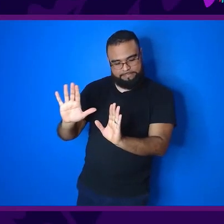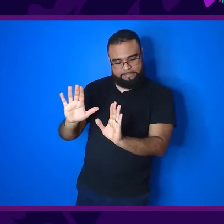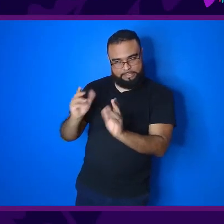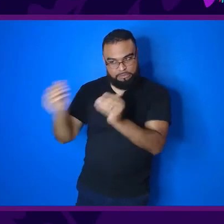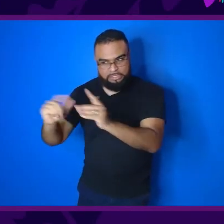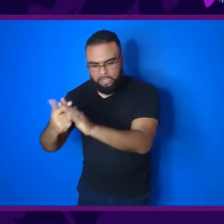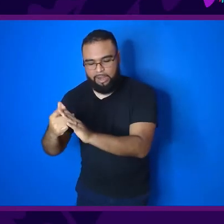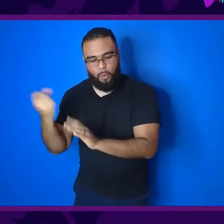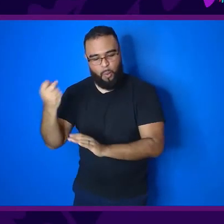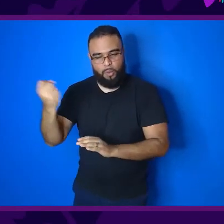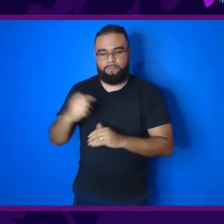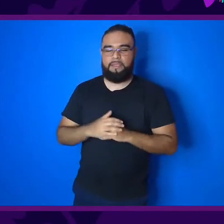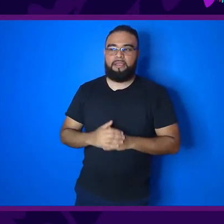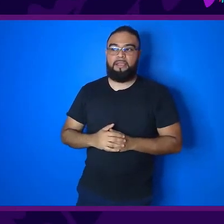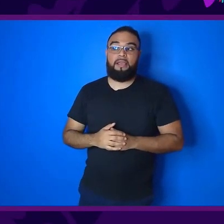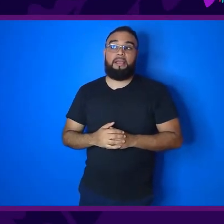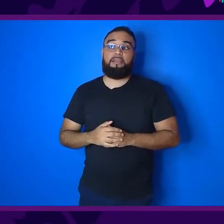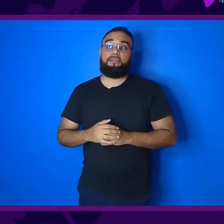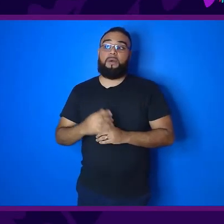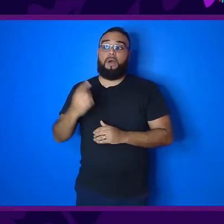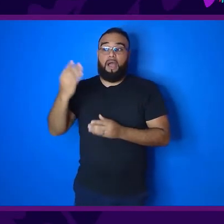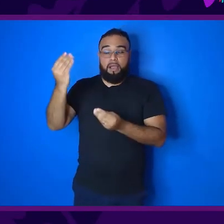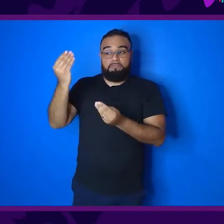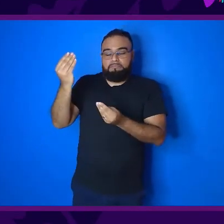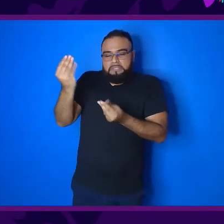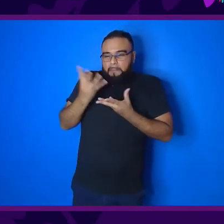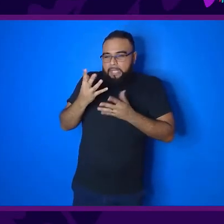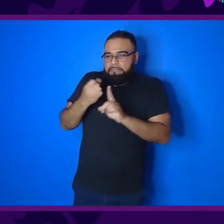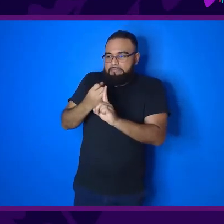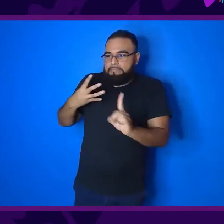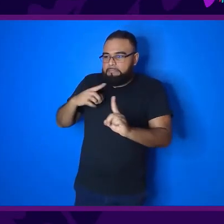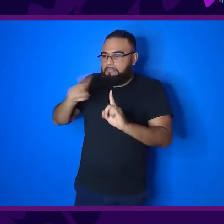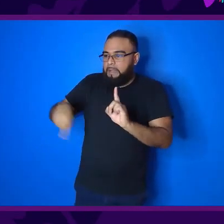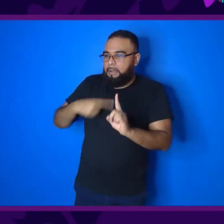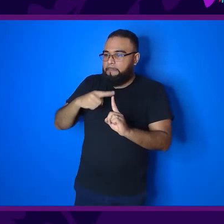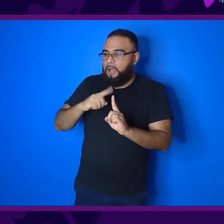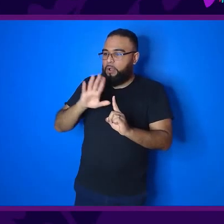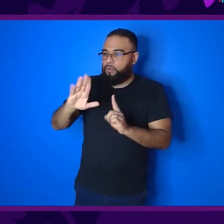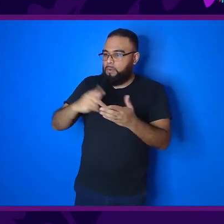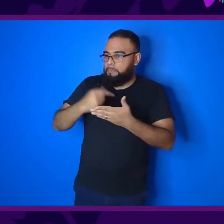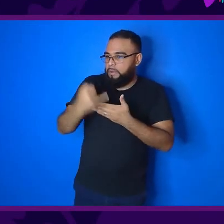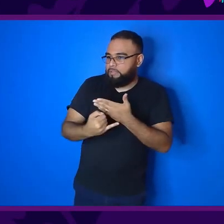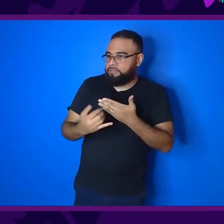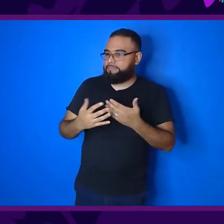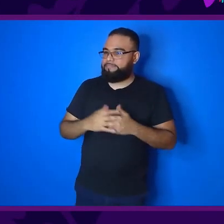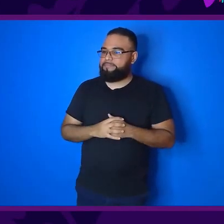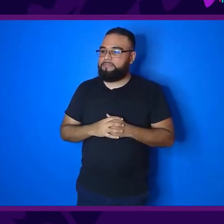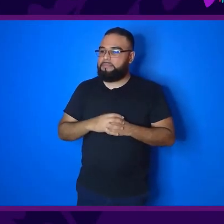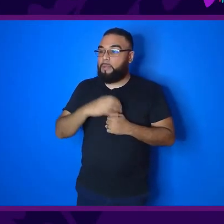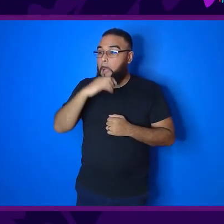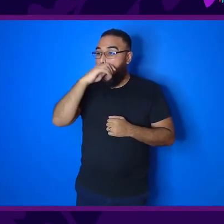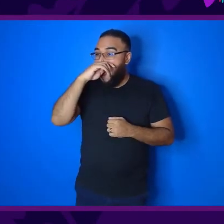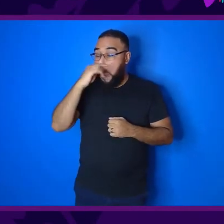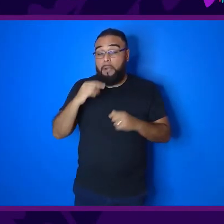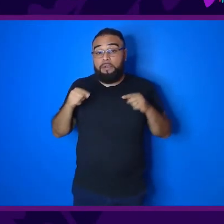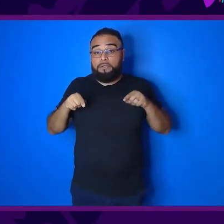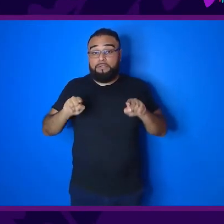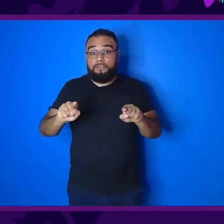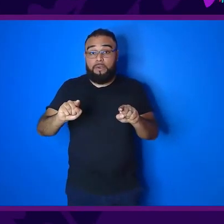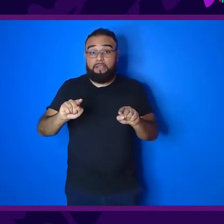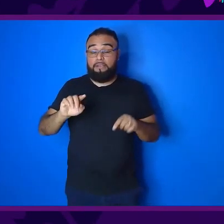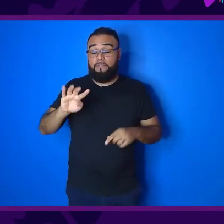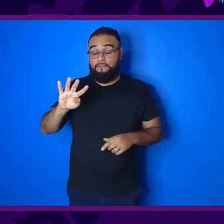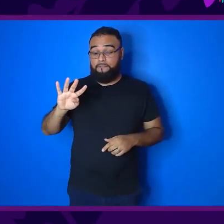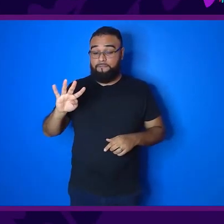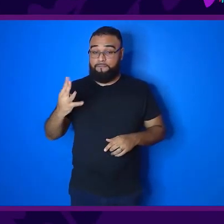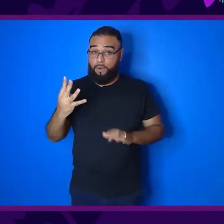you have these idols. So tell me a little bit about that. In 4th grade, we had, which makes